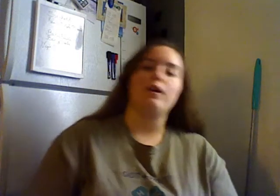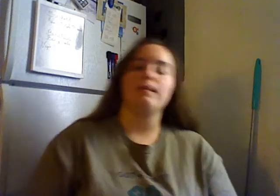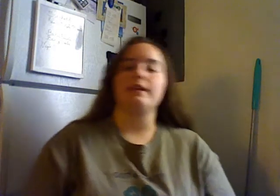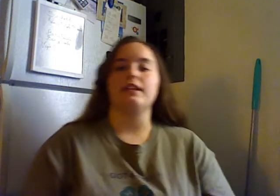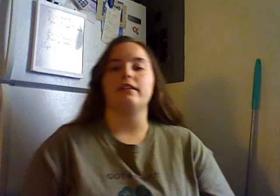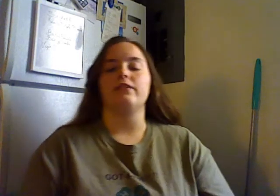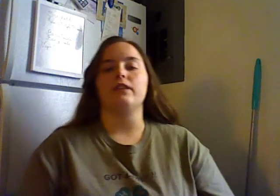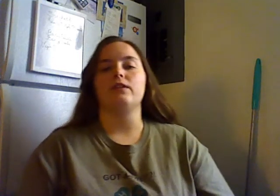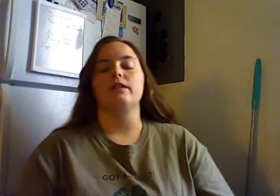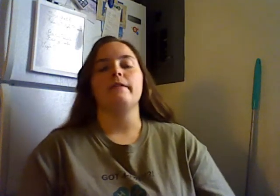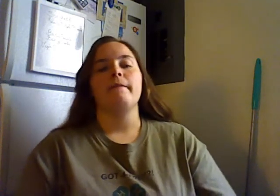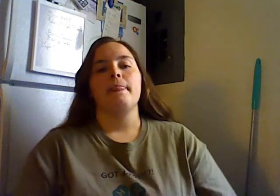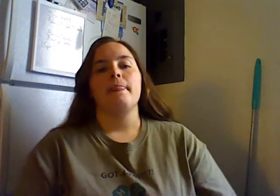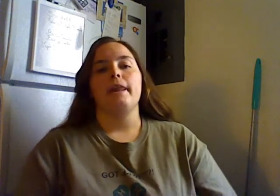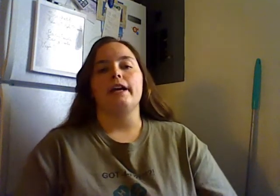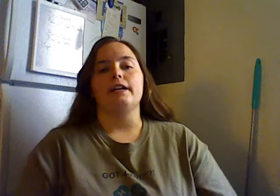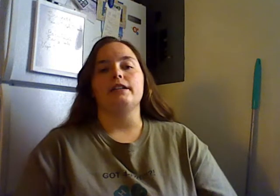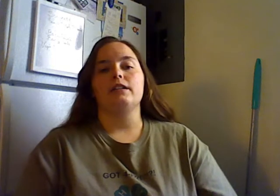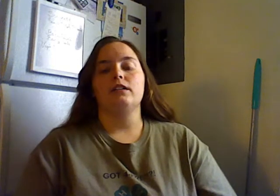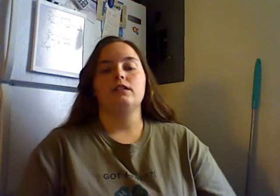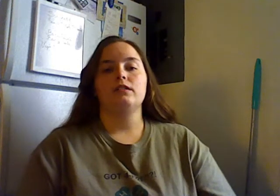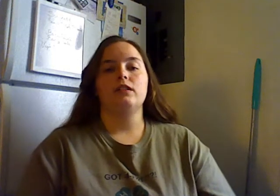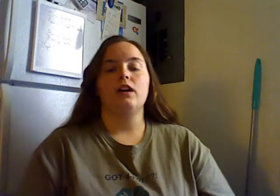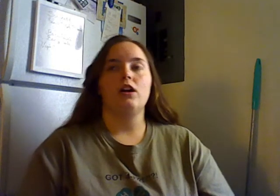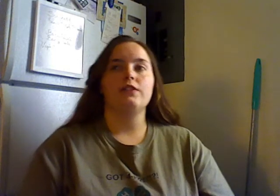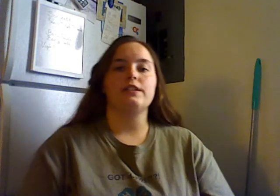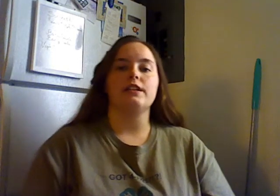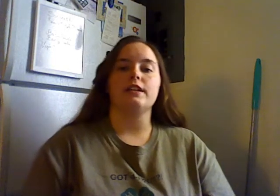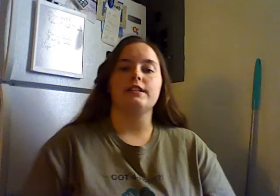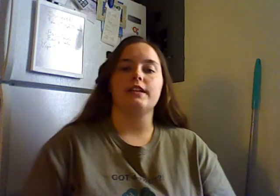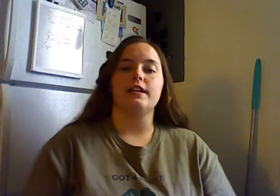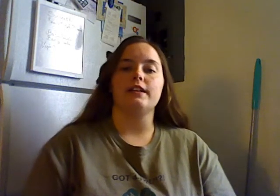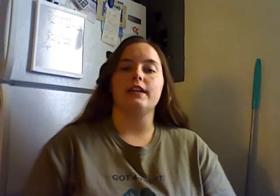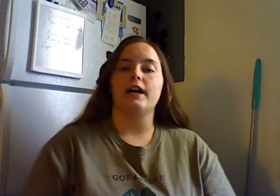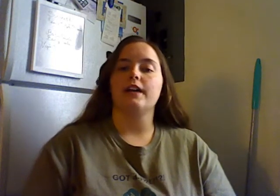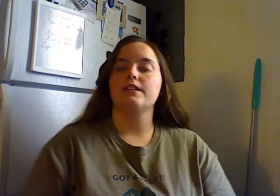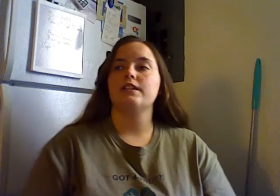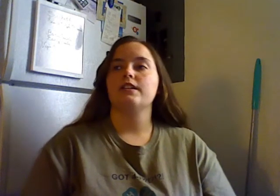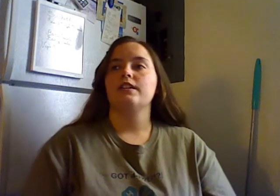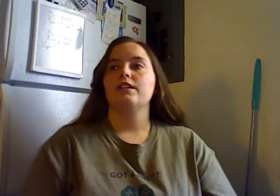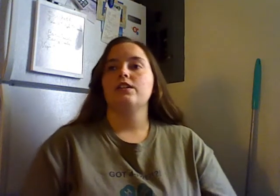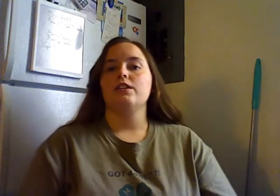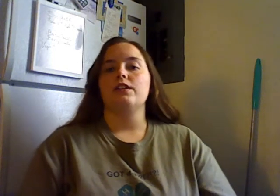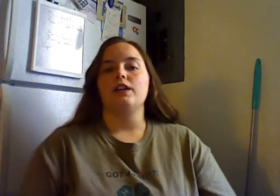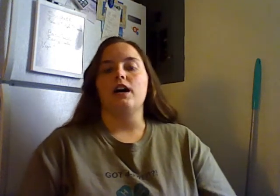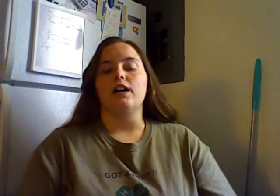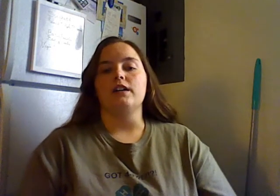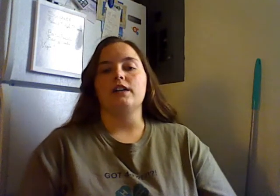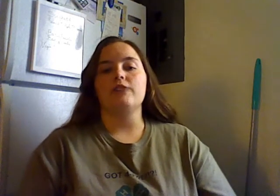make the next video on. And all of a sudden I decided that everybody should